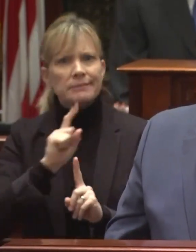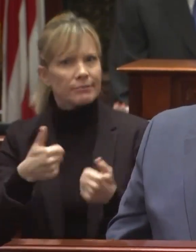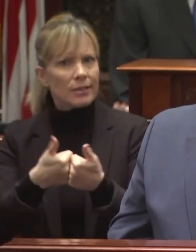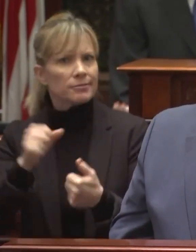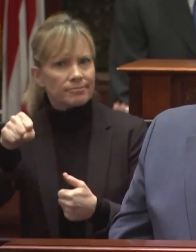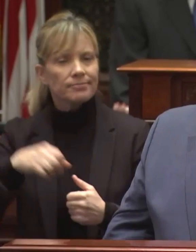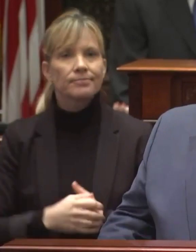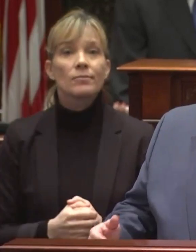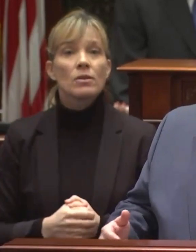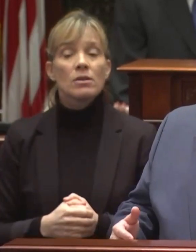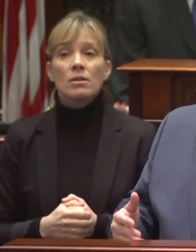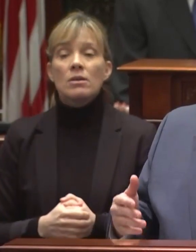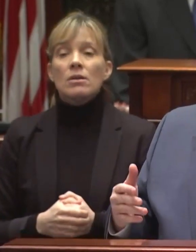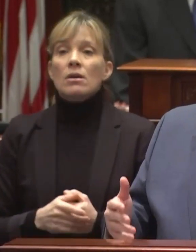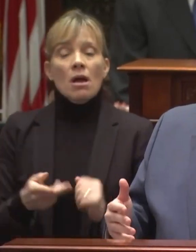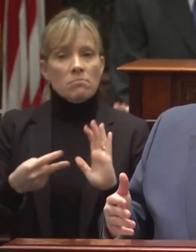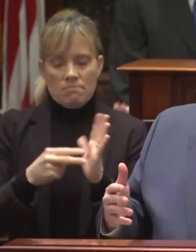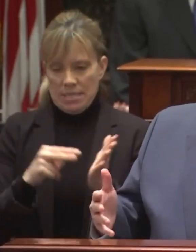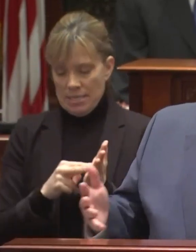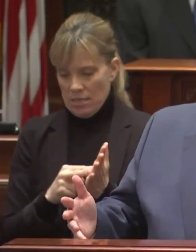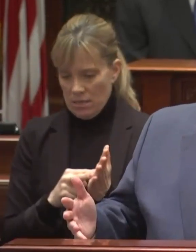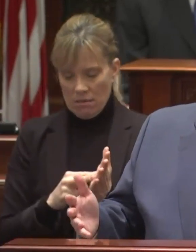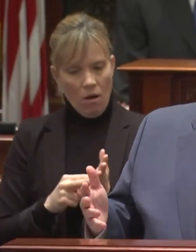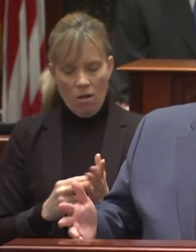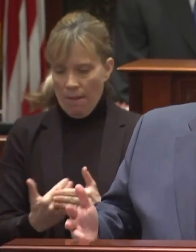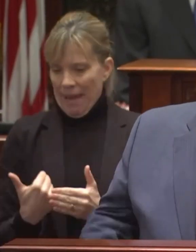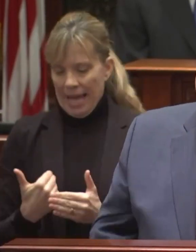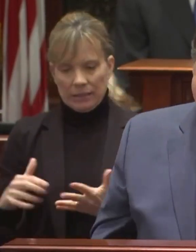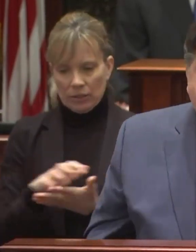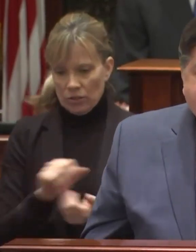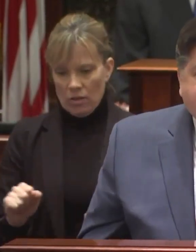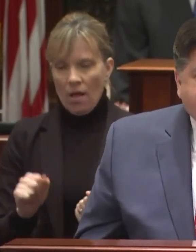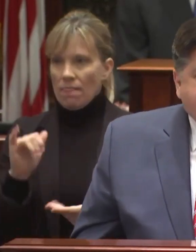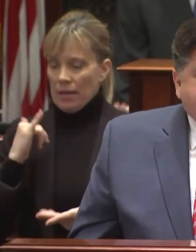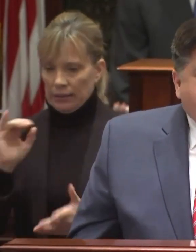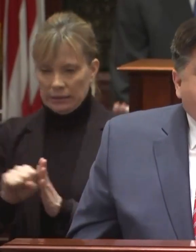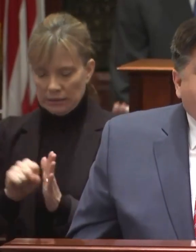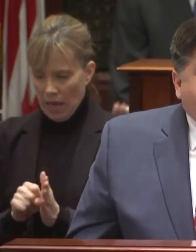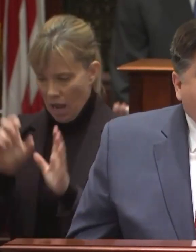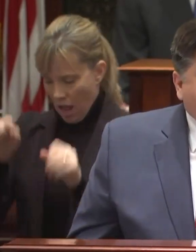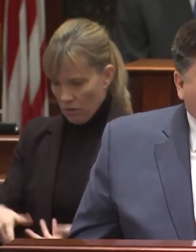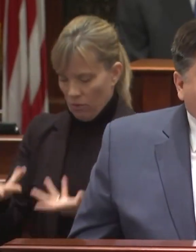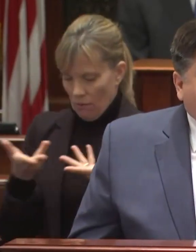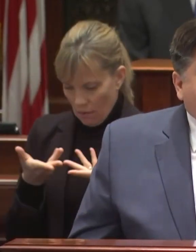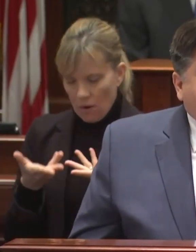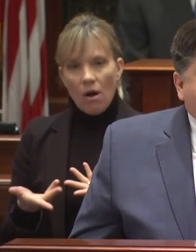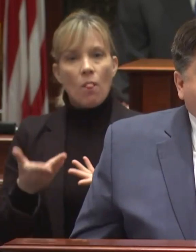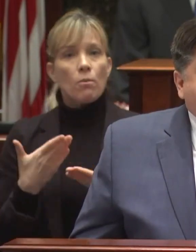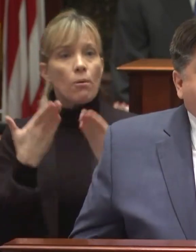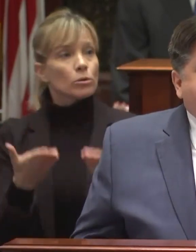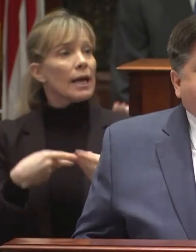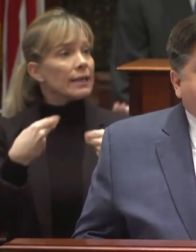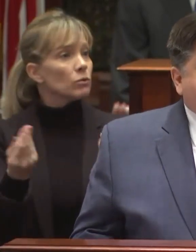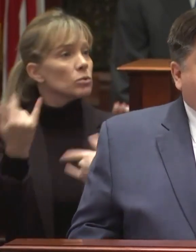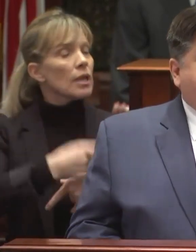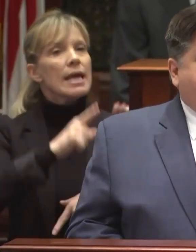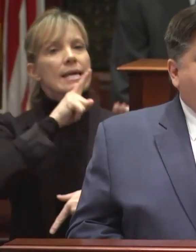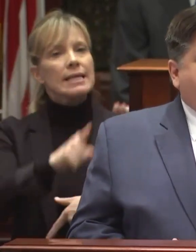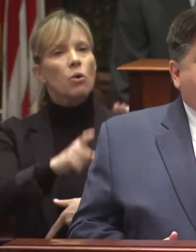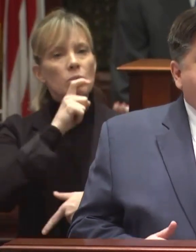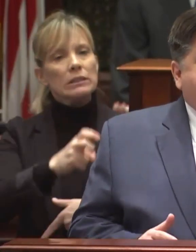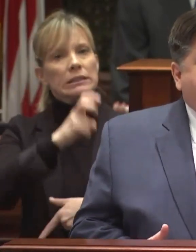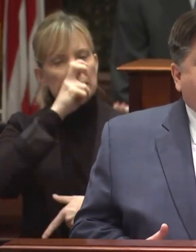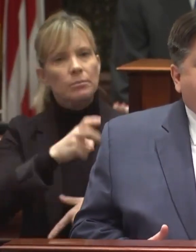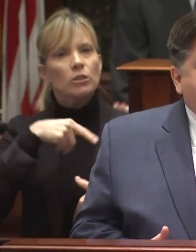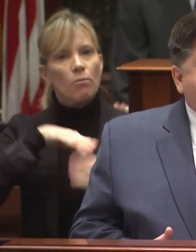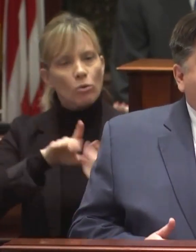challenging. In the context of the past devastation wreaked upon our state, the proposal I share today takes a disciplined